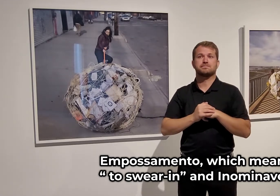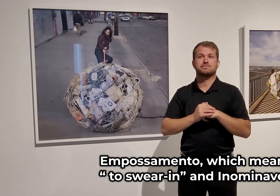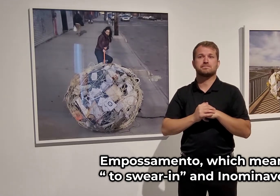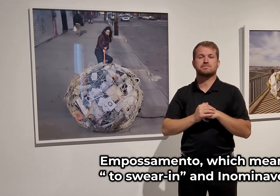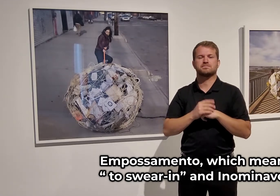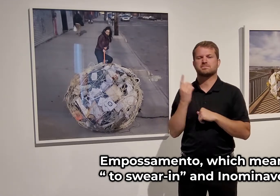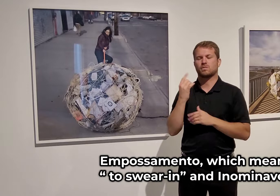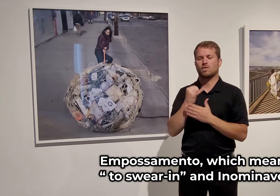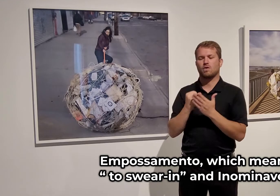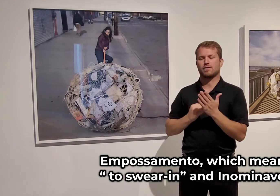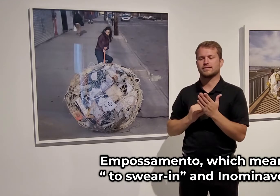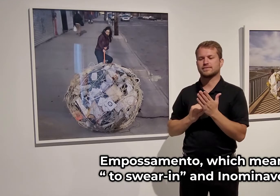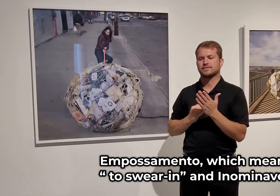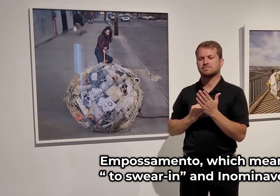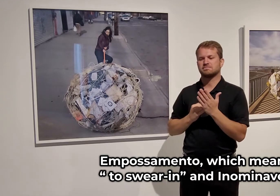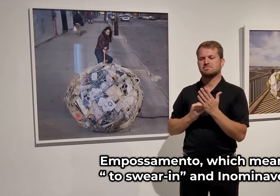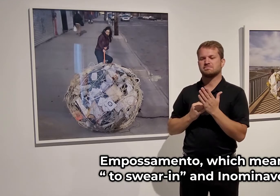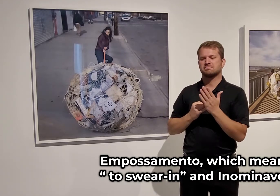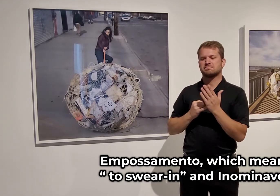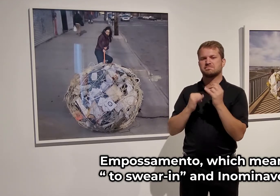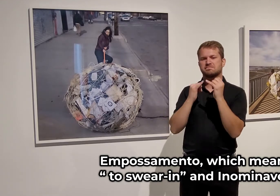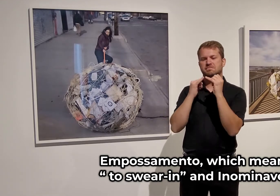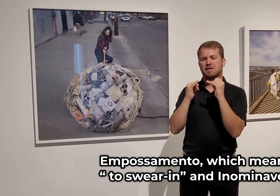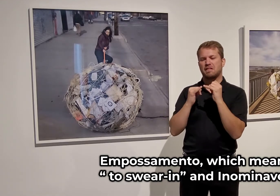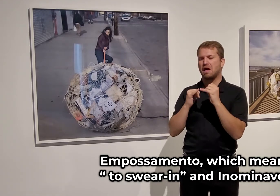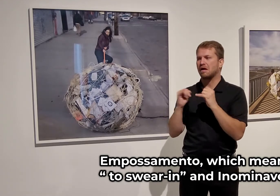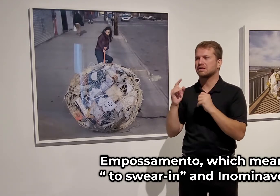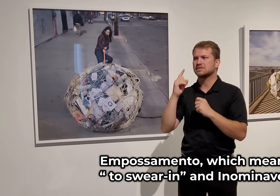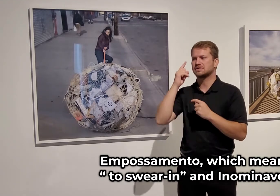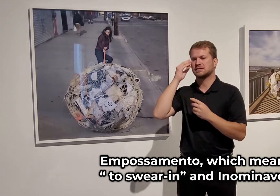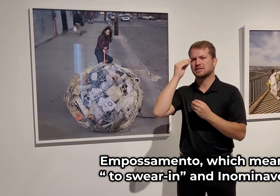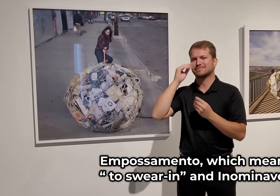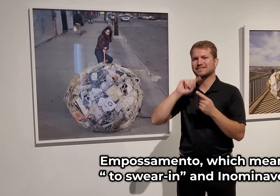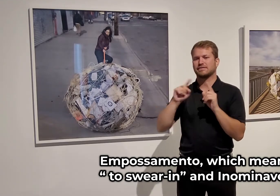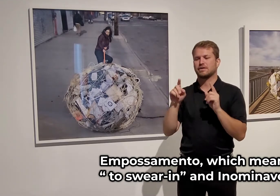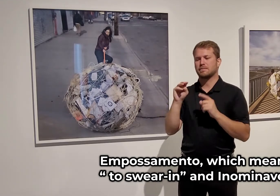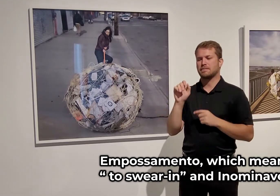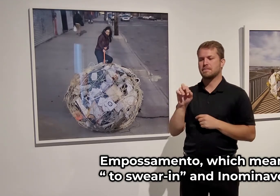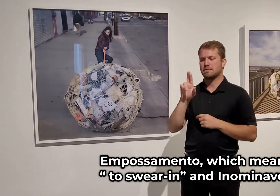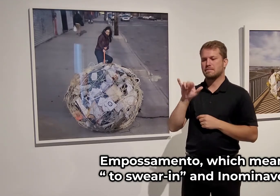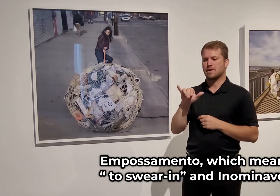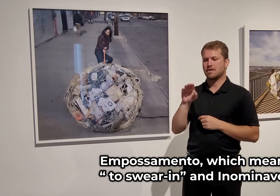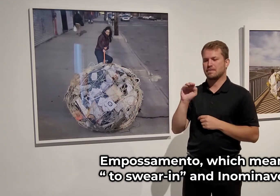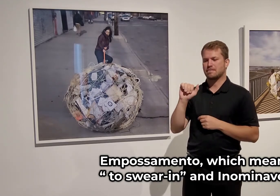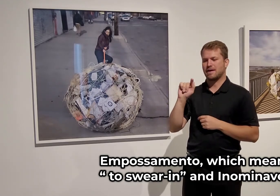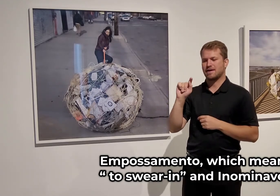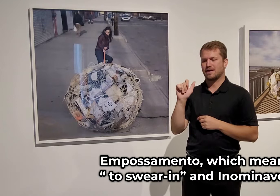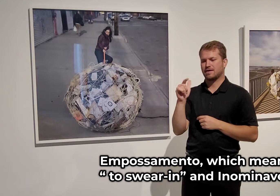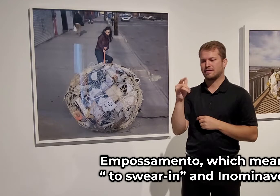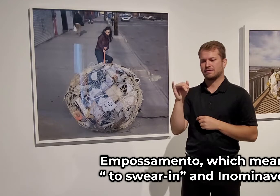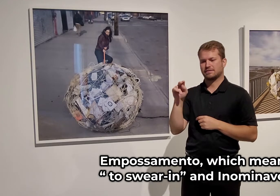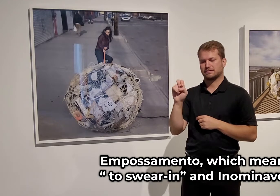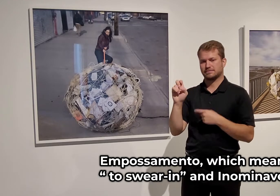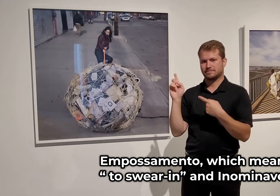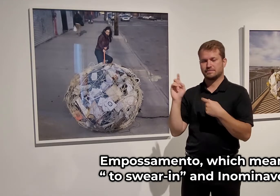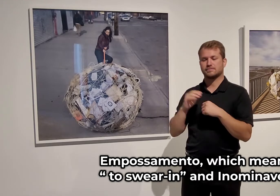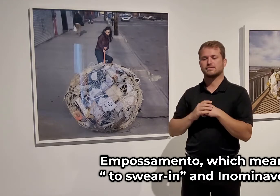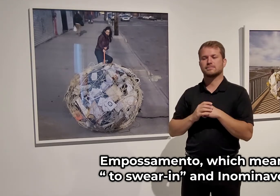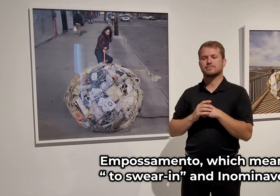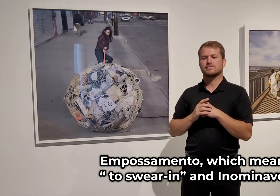One artist who thinks about lines in different ways is Mary Mattingly. Her works in the exhibition Pool